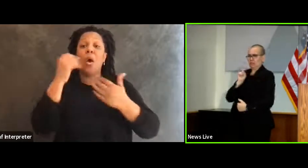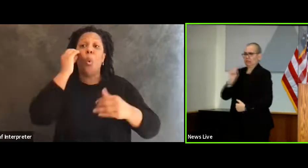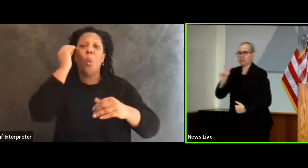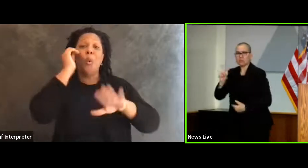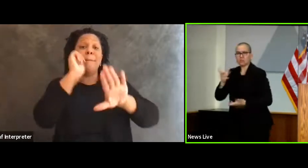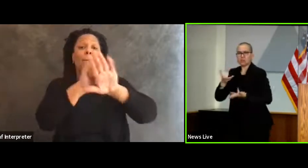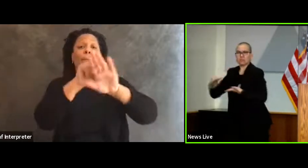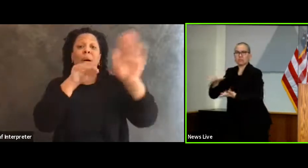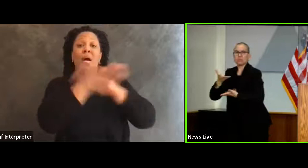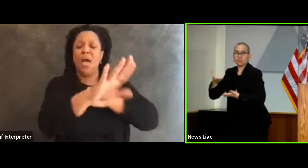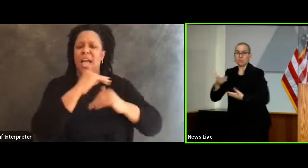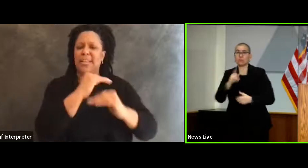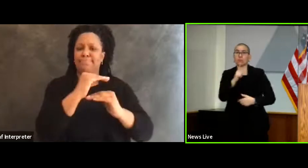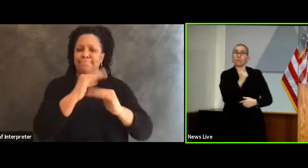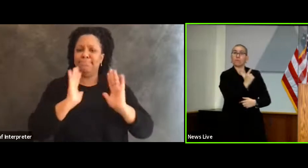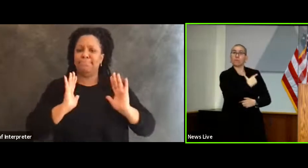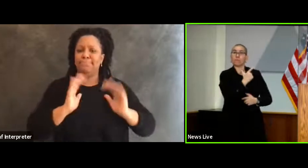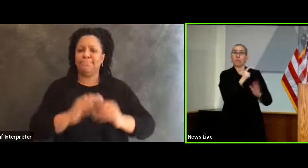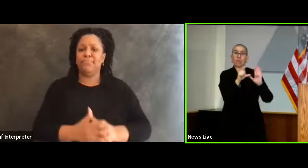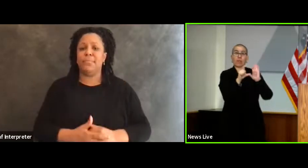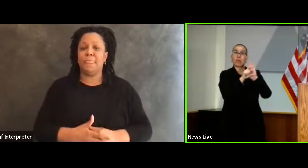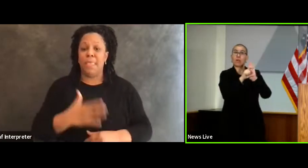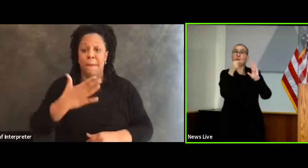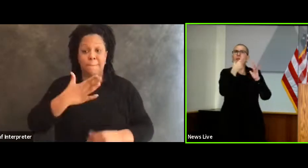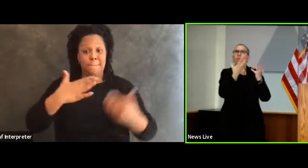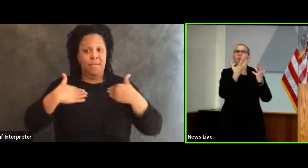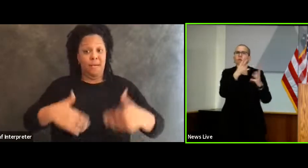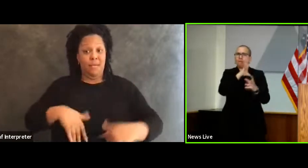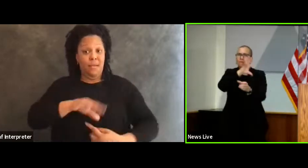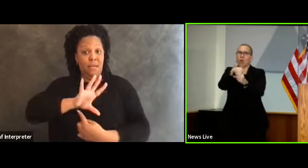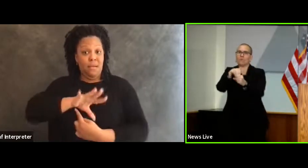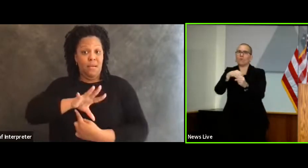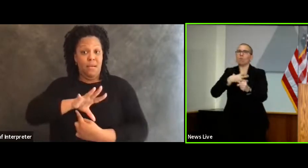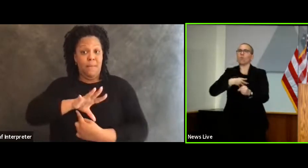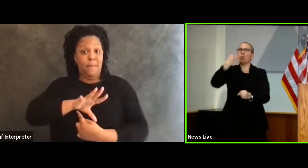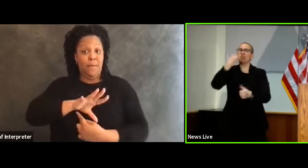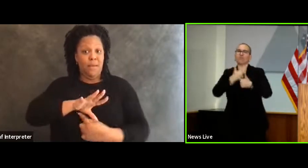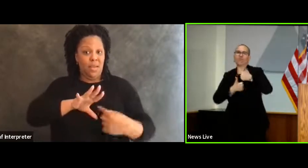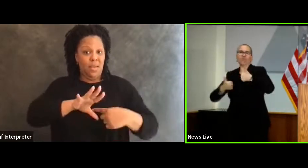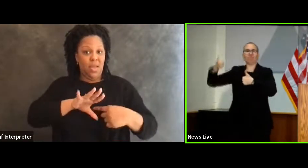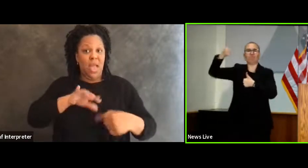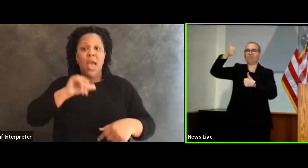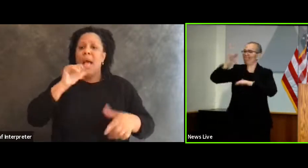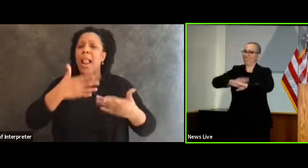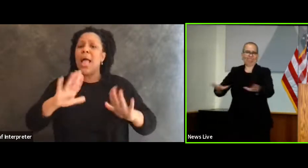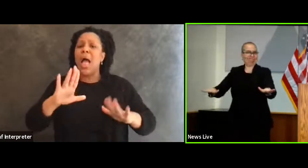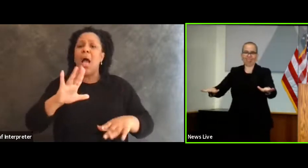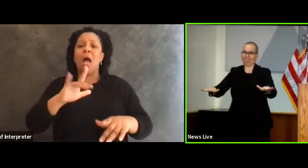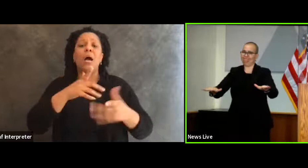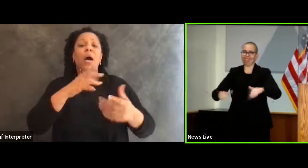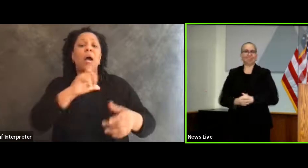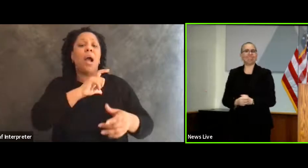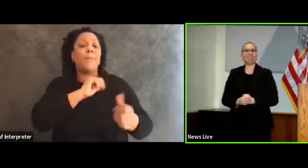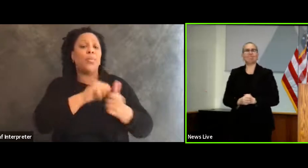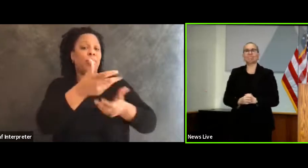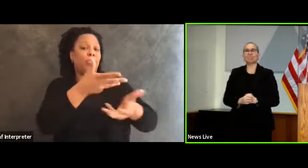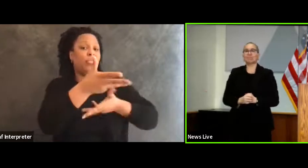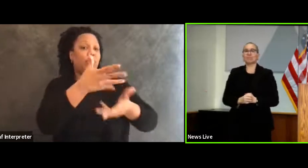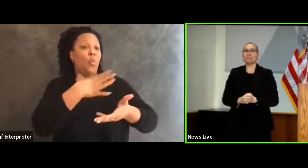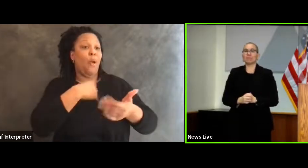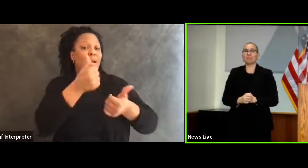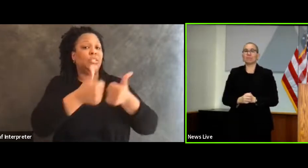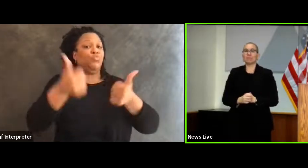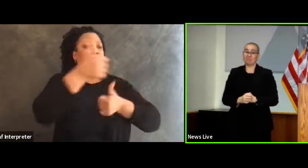enforcement from affiliating with white supremacist groups, among other reforms. I'm grateful to Chair Carlos